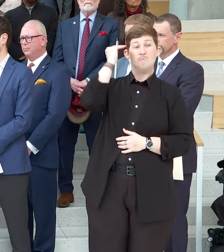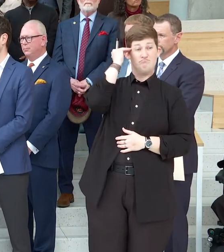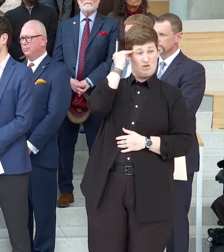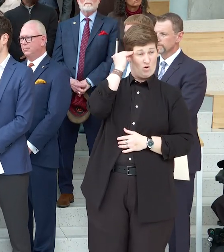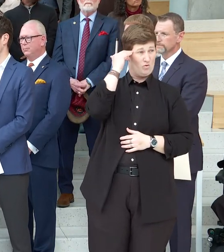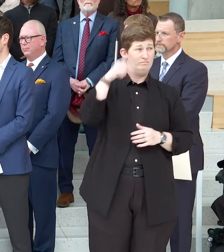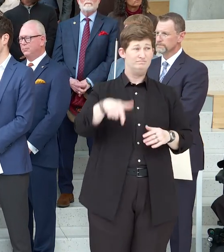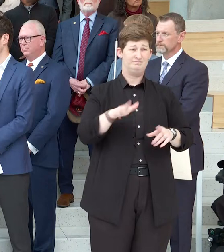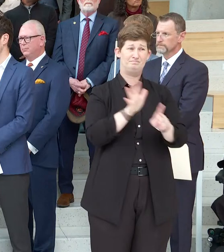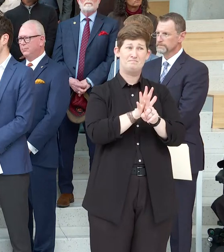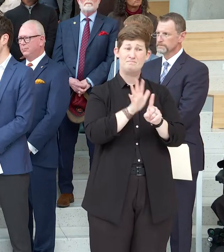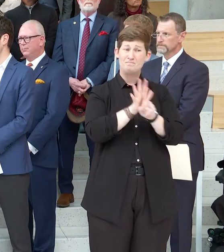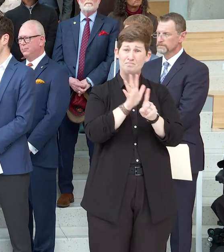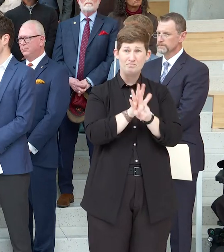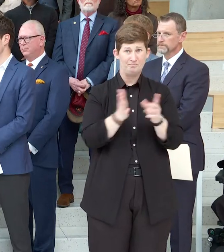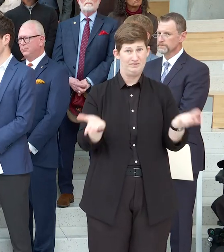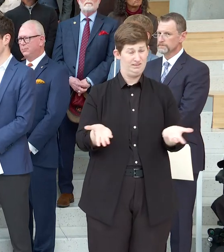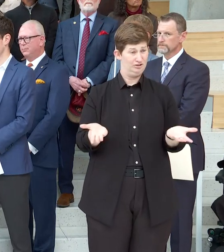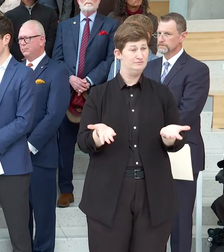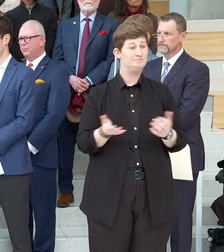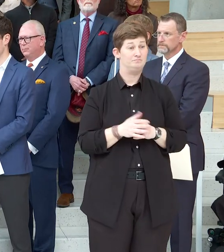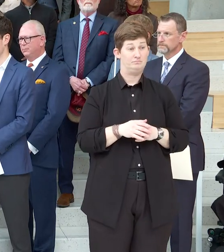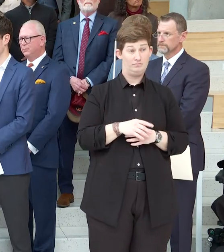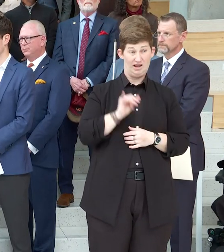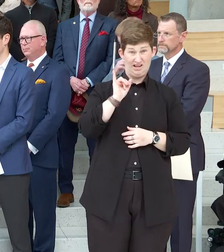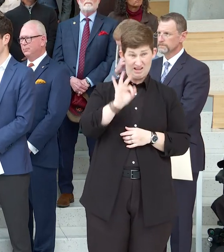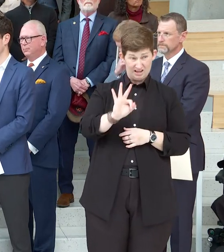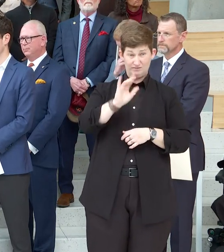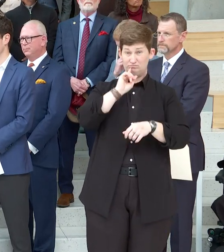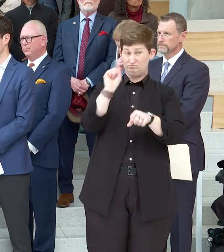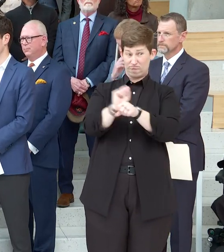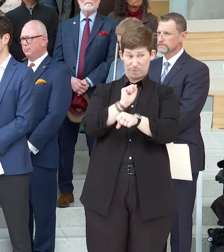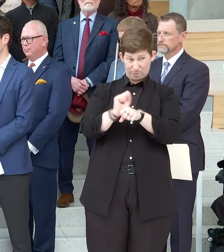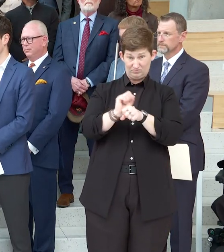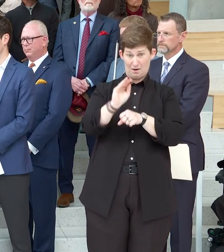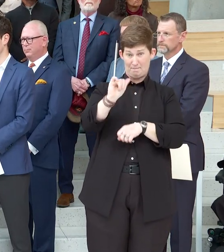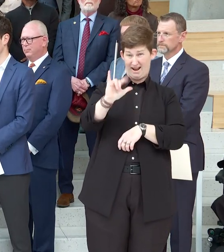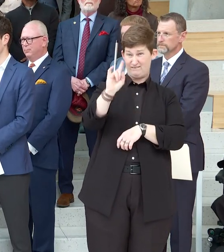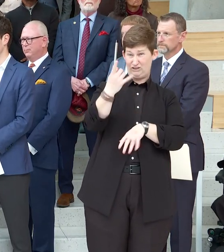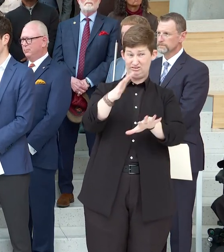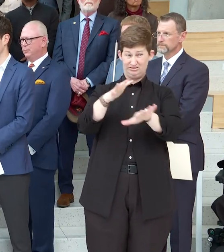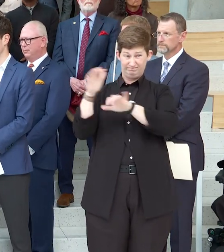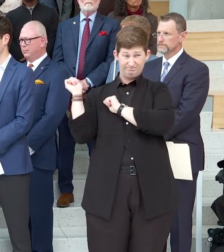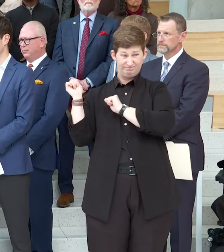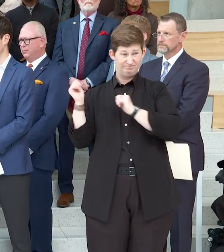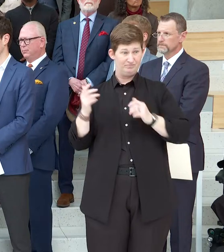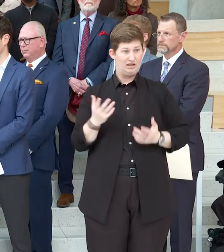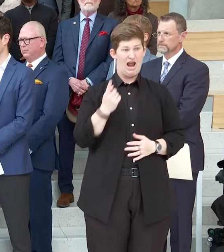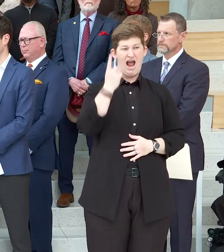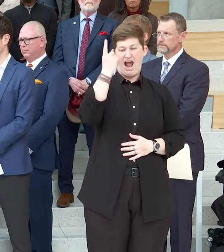Minneapolis on May 1st, it will leave a significant portion of our workforce without affordable,